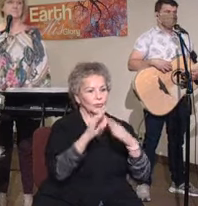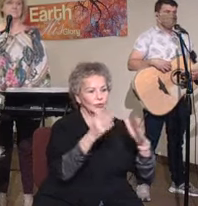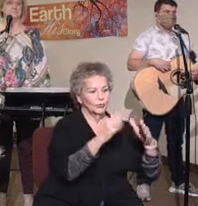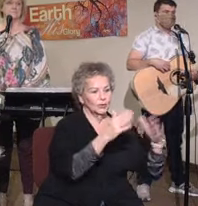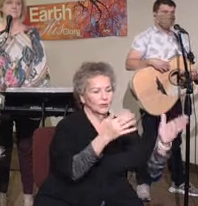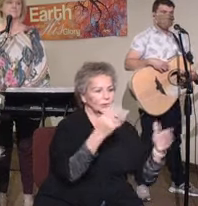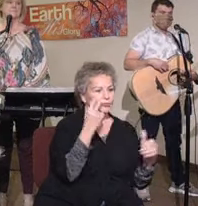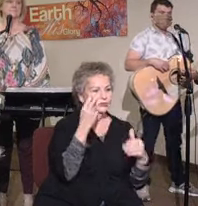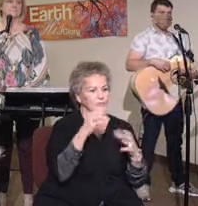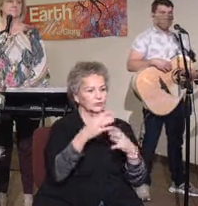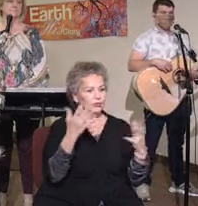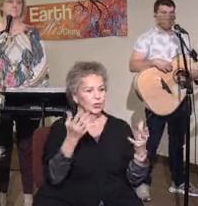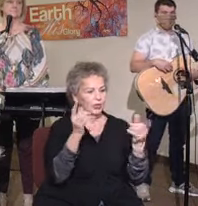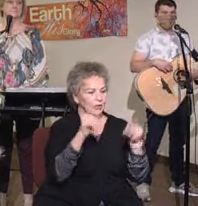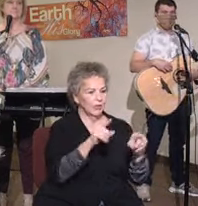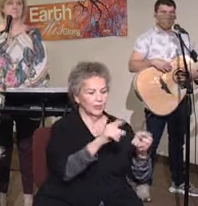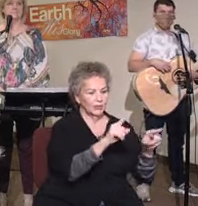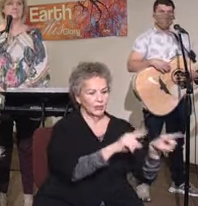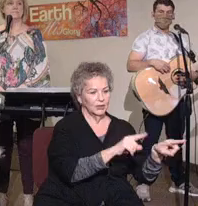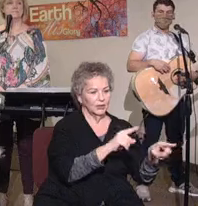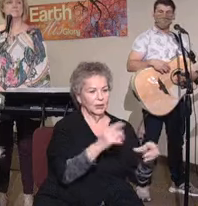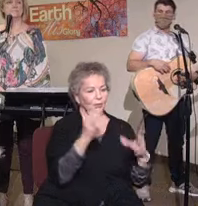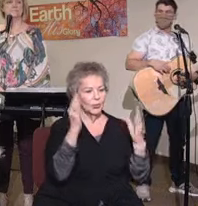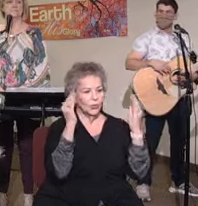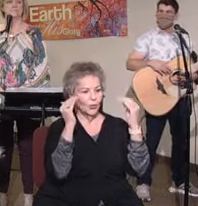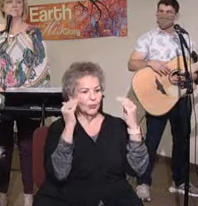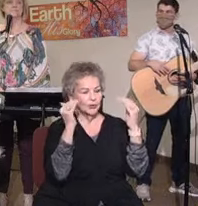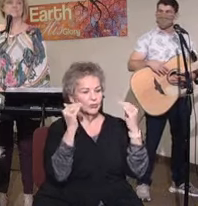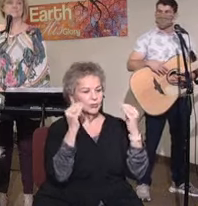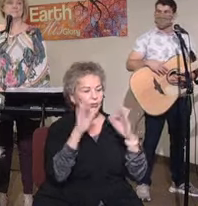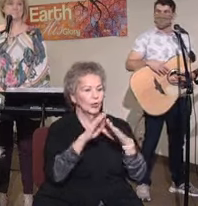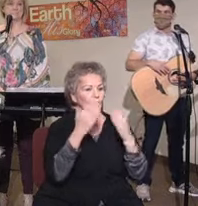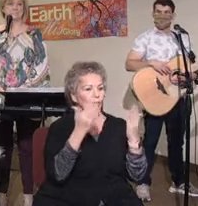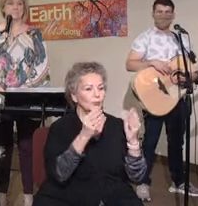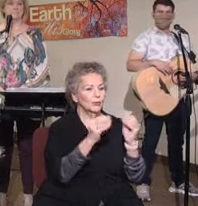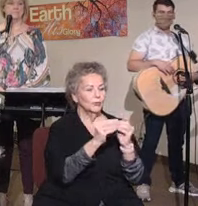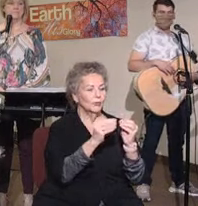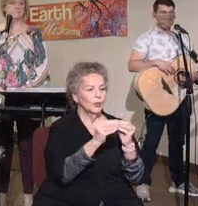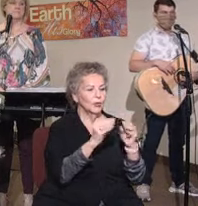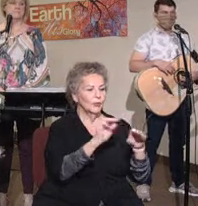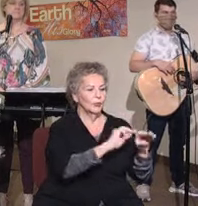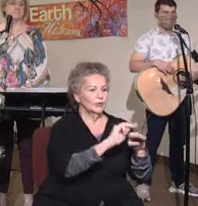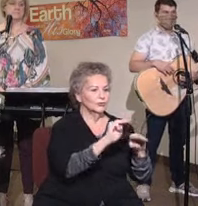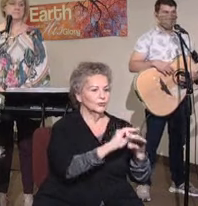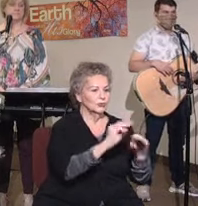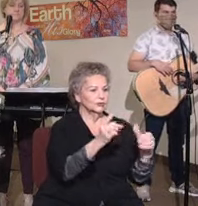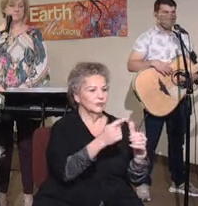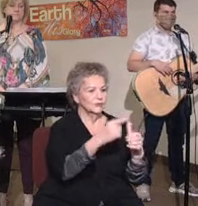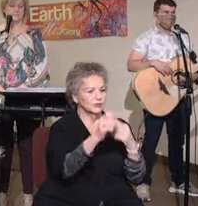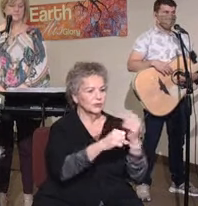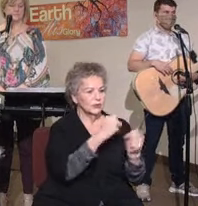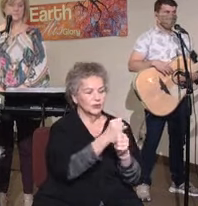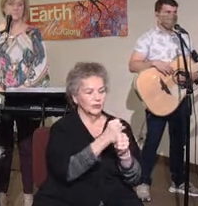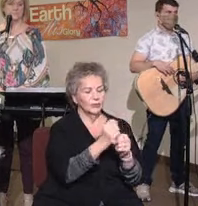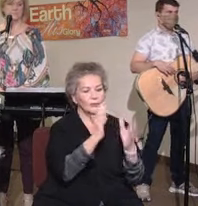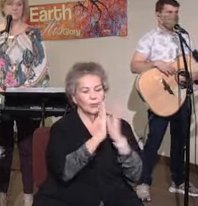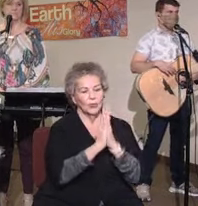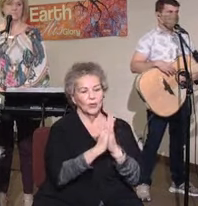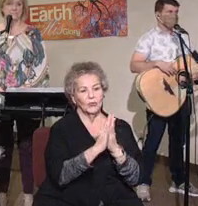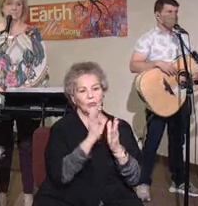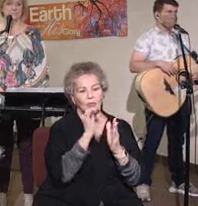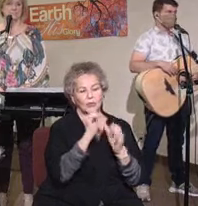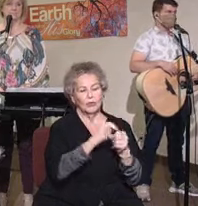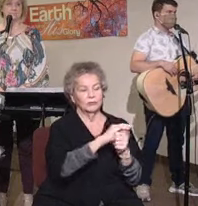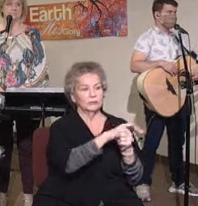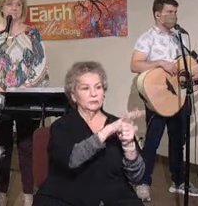happening, and we hope to open up more ministries after the first of the year. And just pray that we do not have a COVID